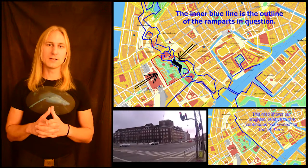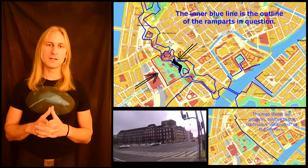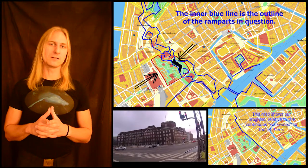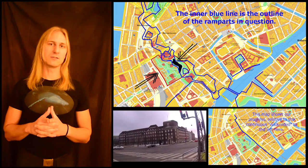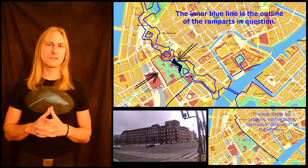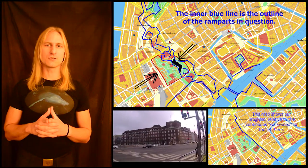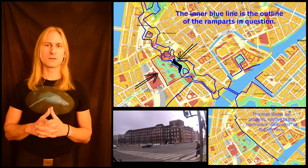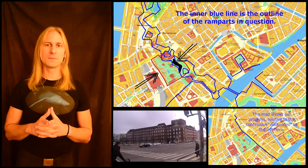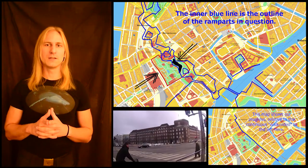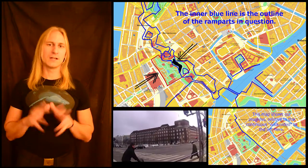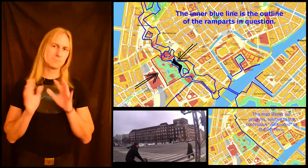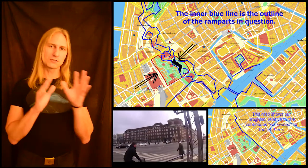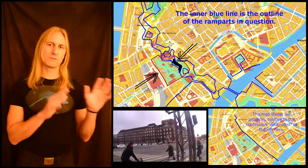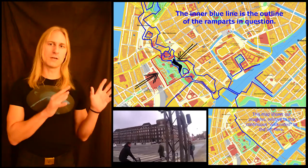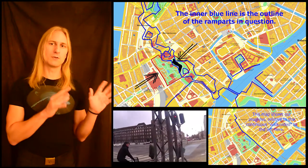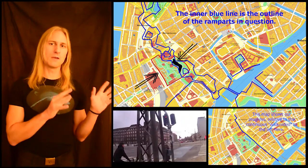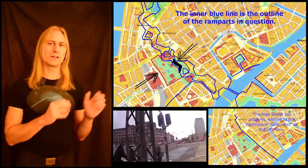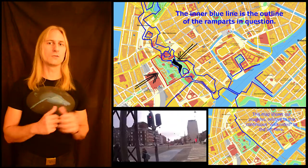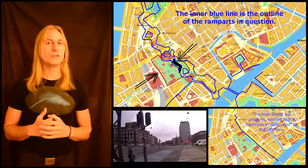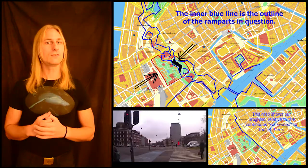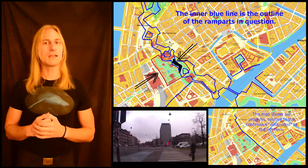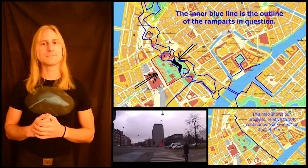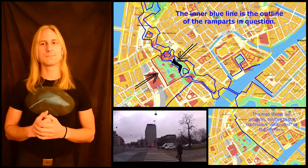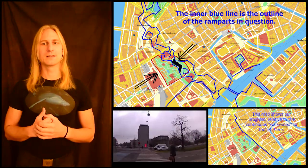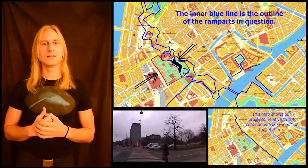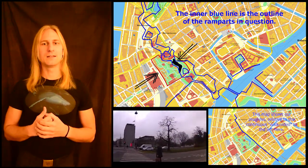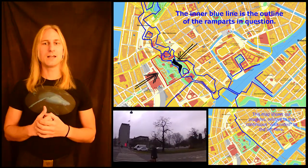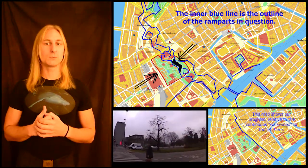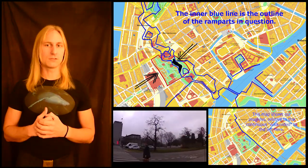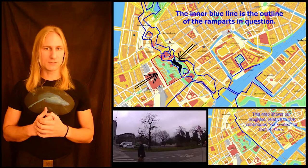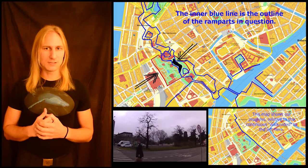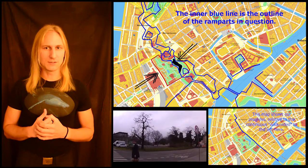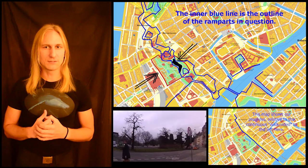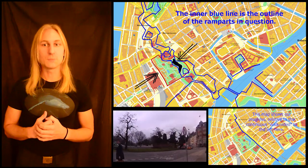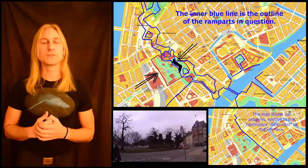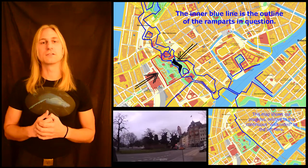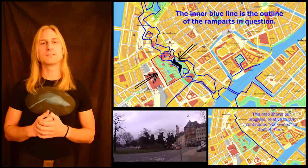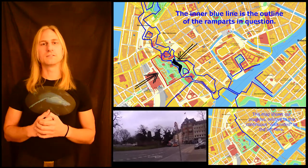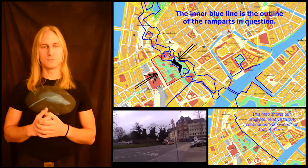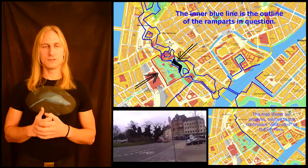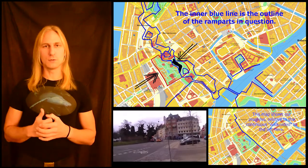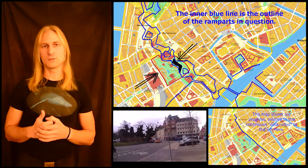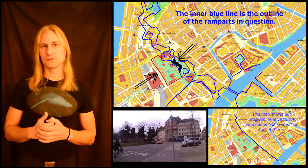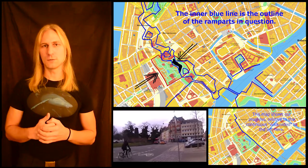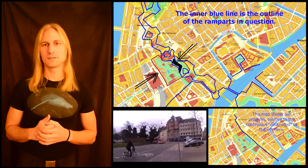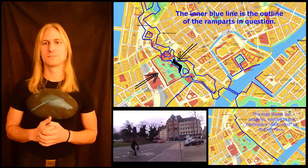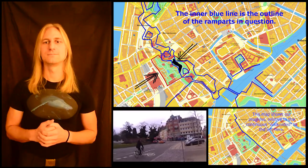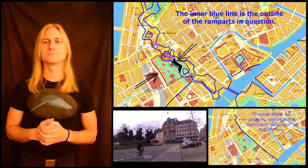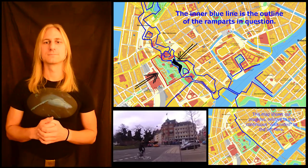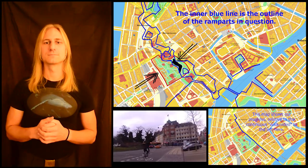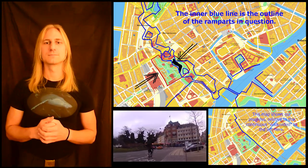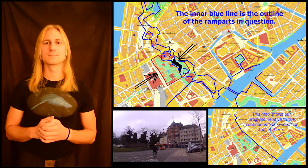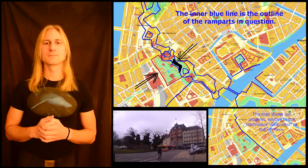in the mid-19th century, and much of them remain to this day, as we shall see in the subsequent videos of the series.